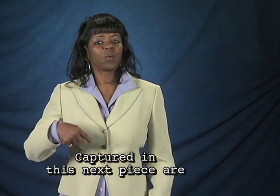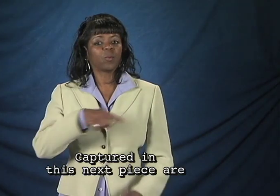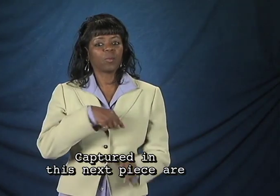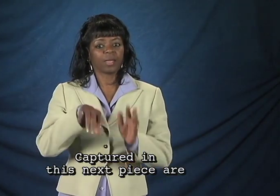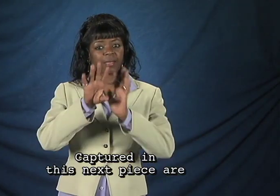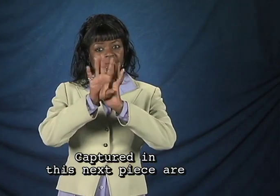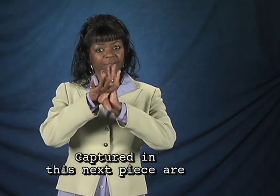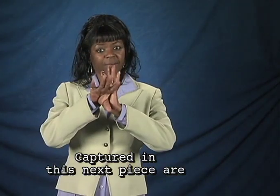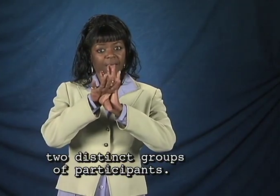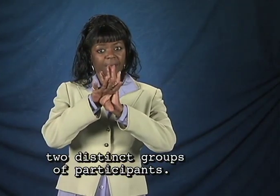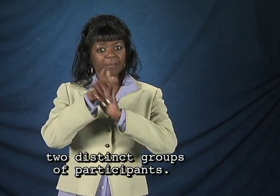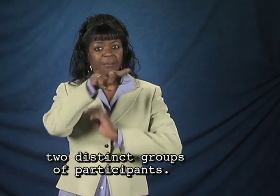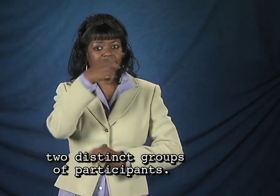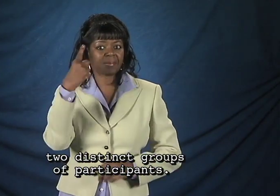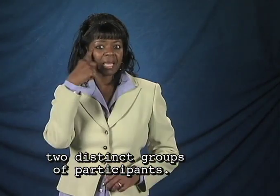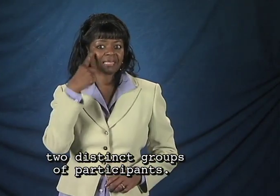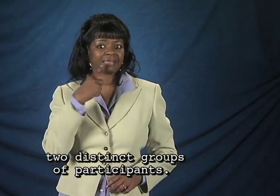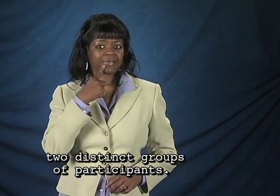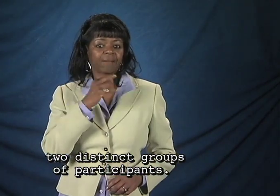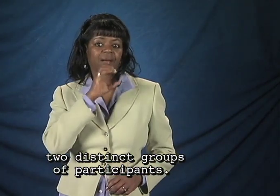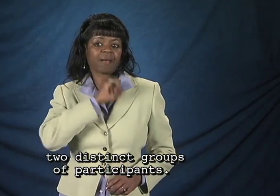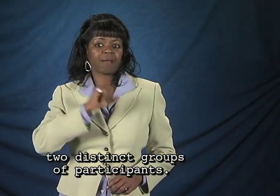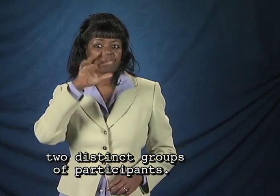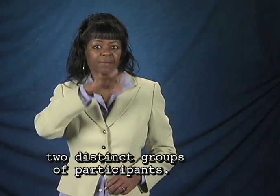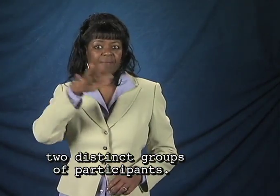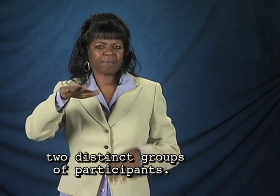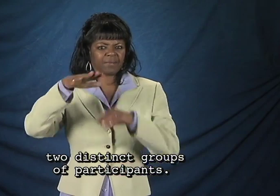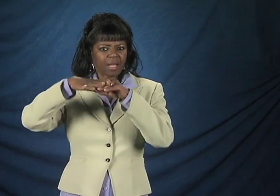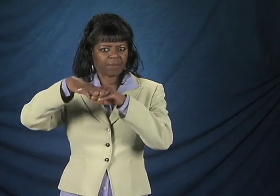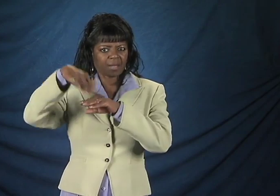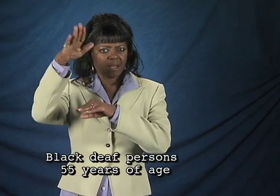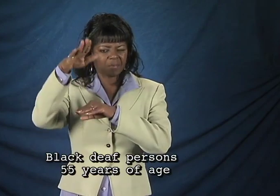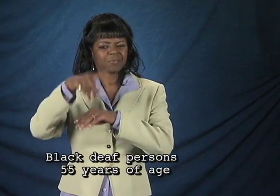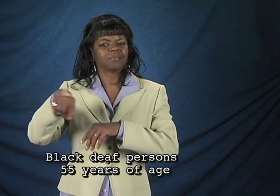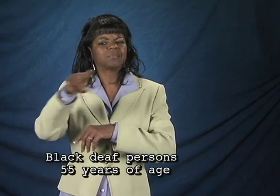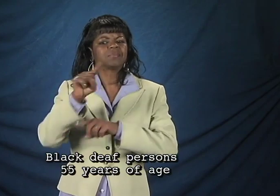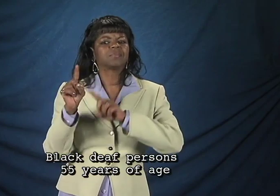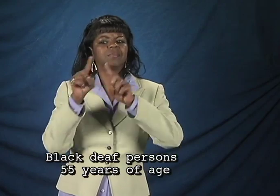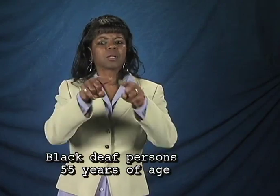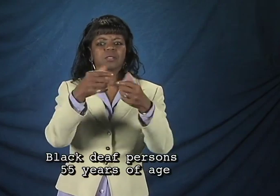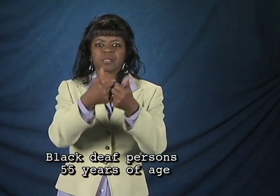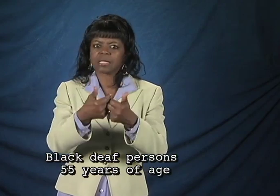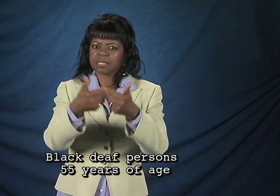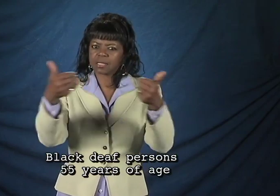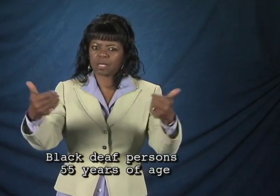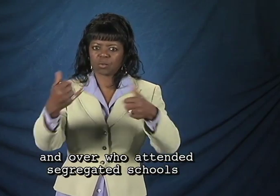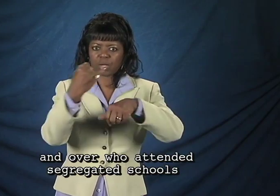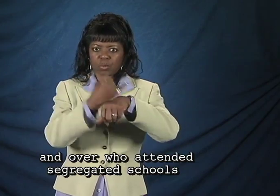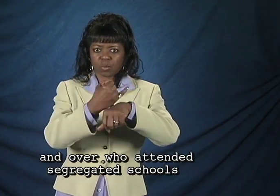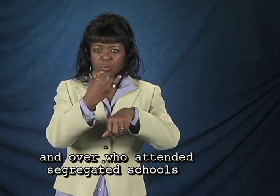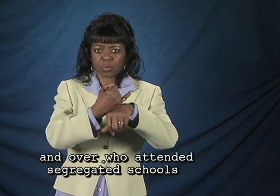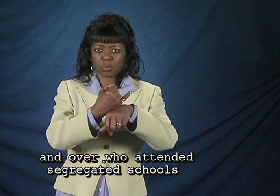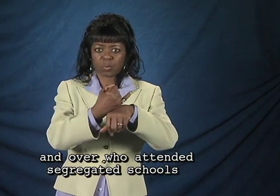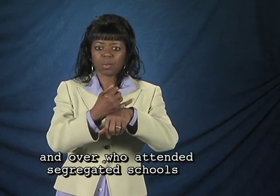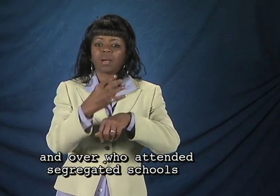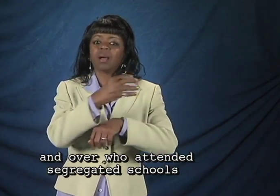Captured in this next piece are two distinct groups of participants: Black deaf persons 55 years of age and over who